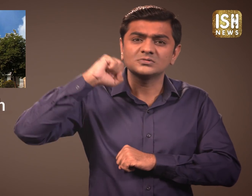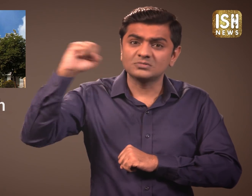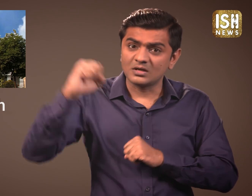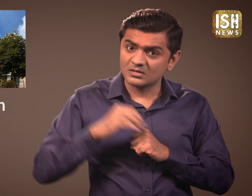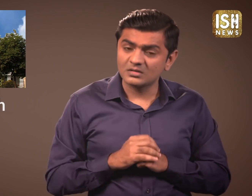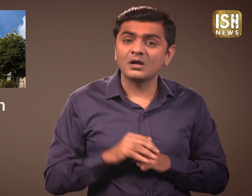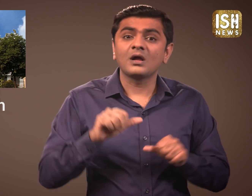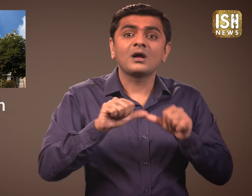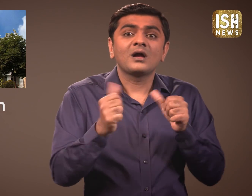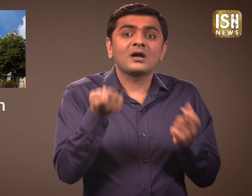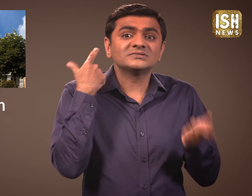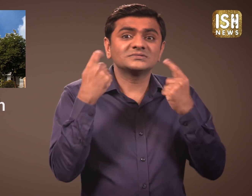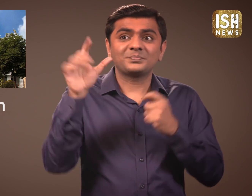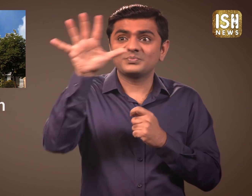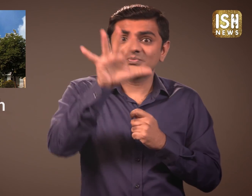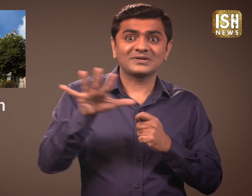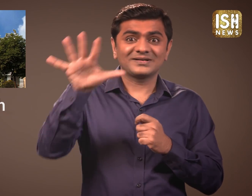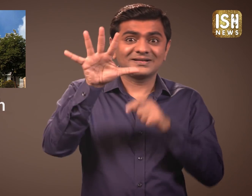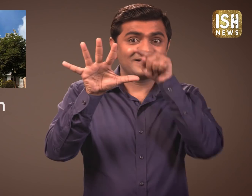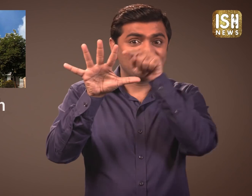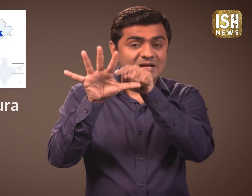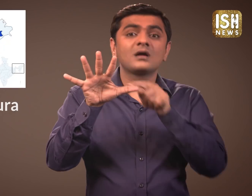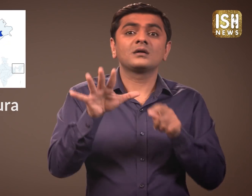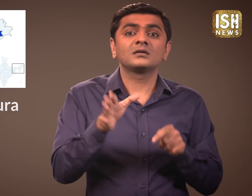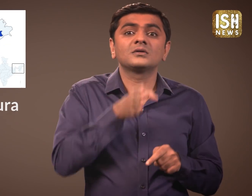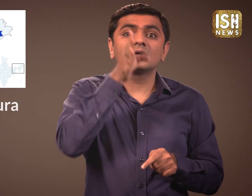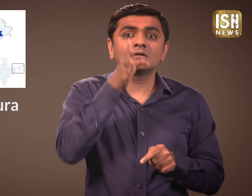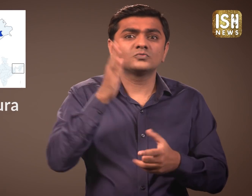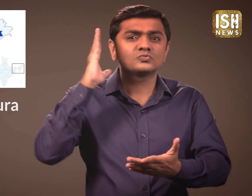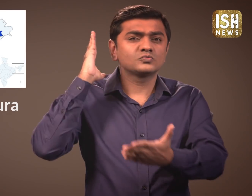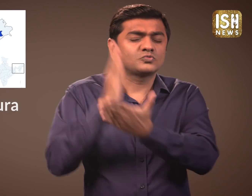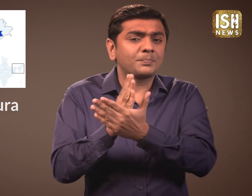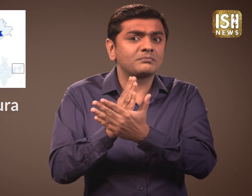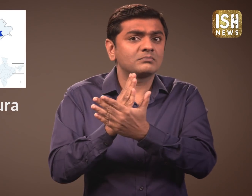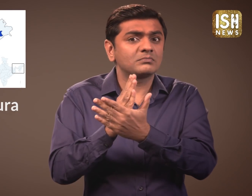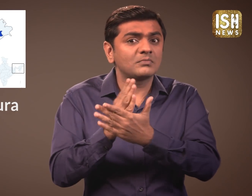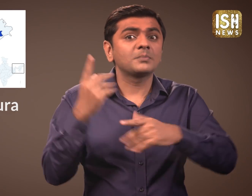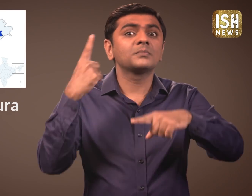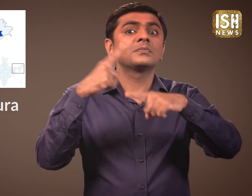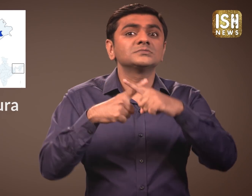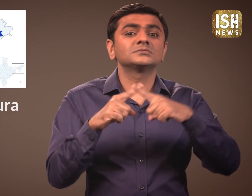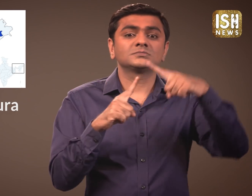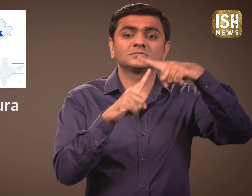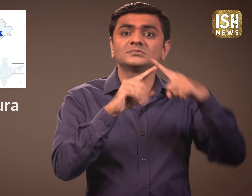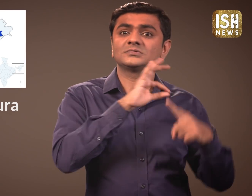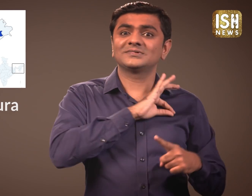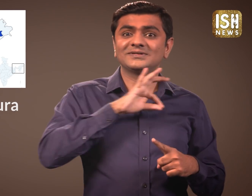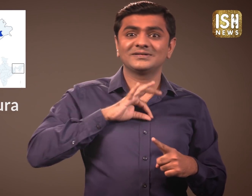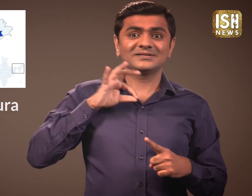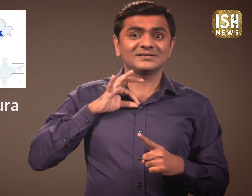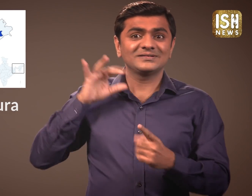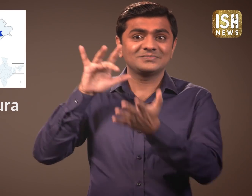protesting. All trains to Assam and Tripura have been stopped.